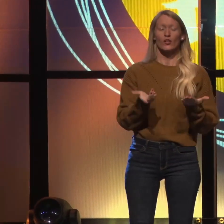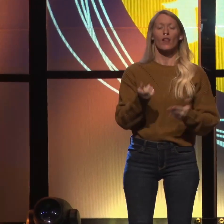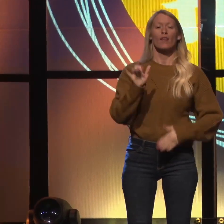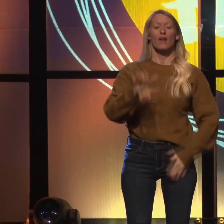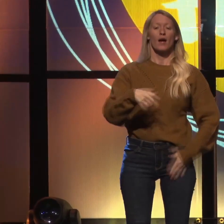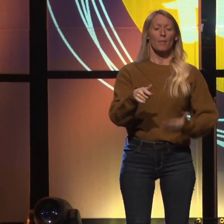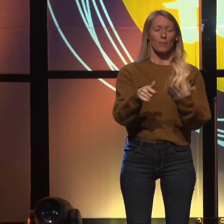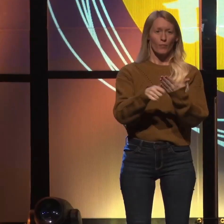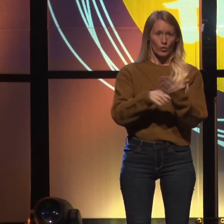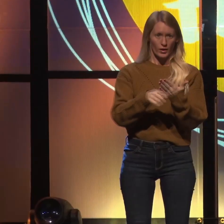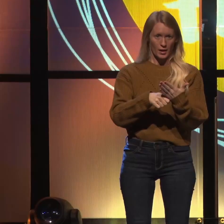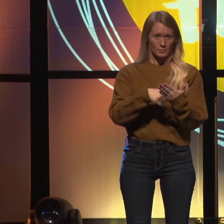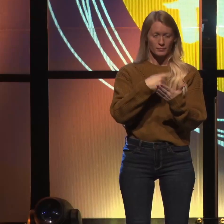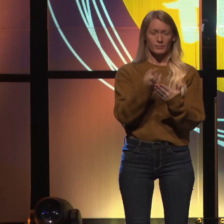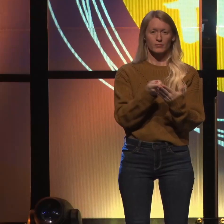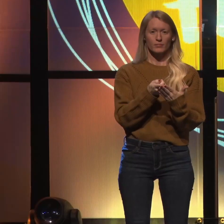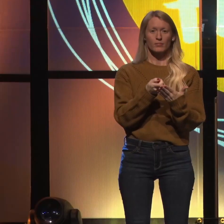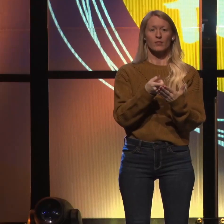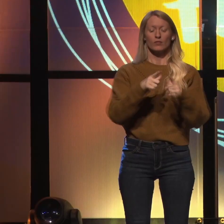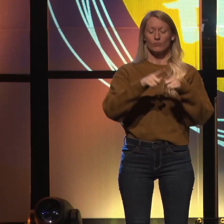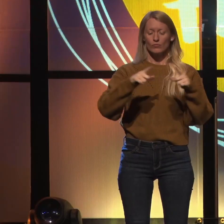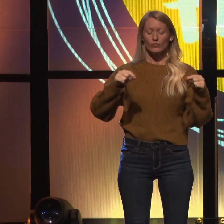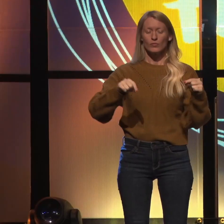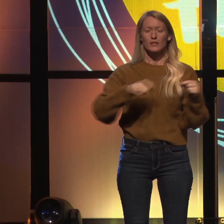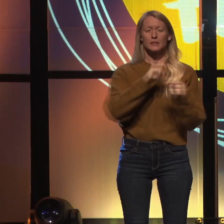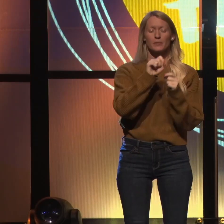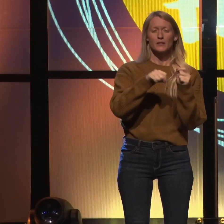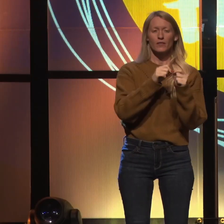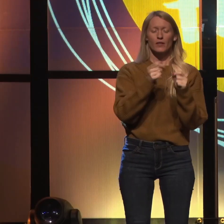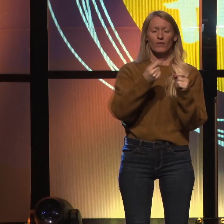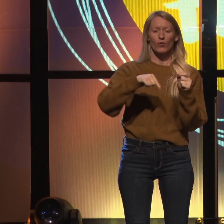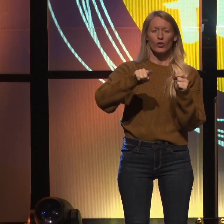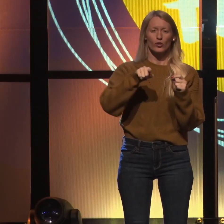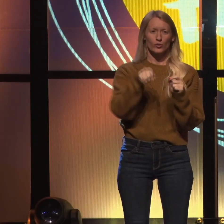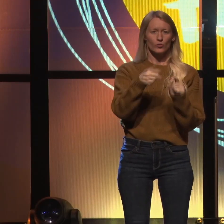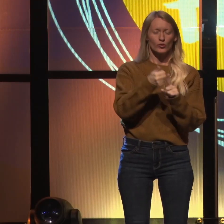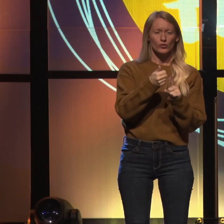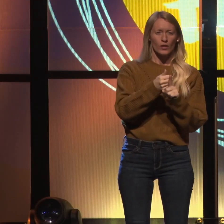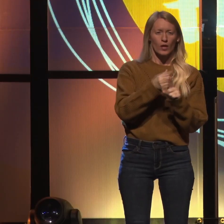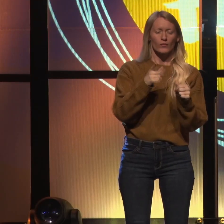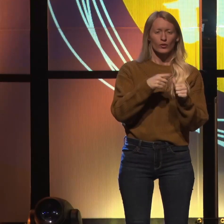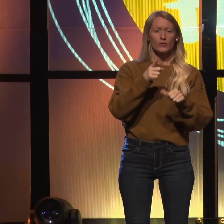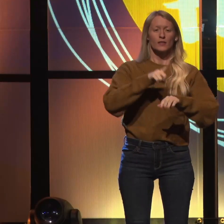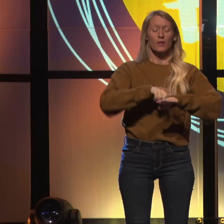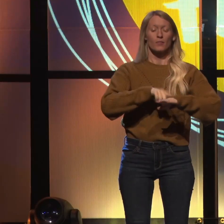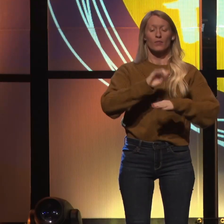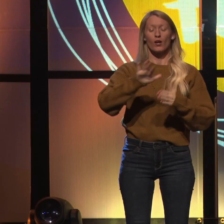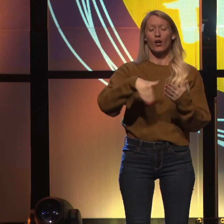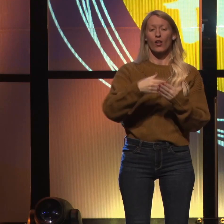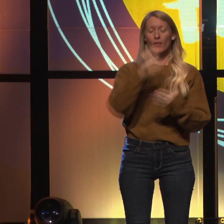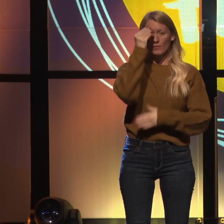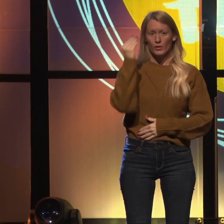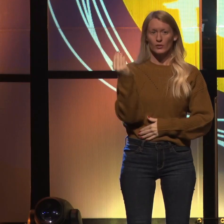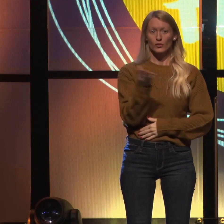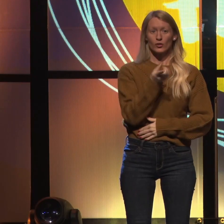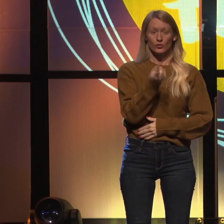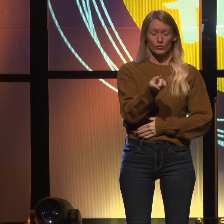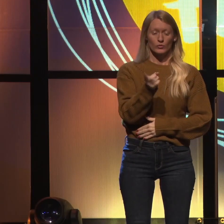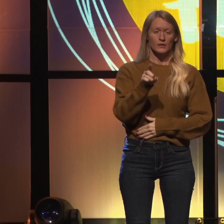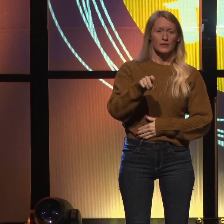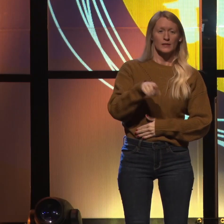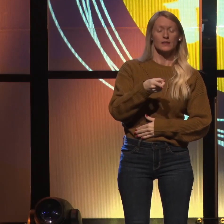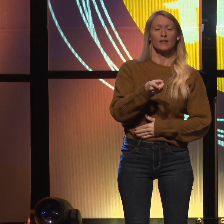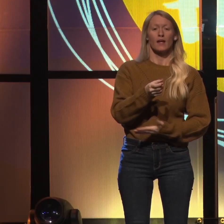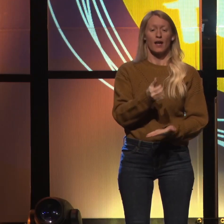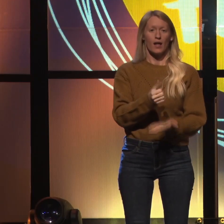specifically designed for you with all the information that you might need or find helpful. Inside that program, there are